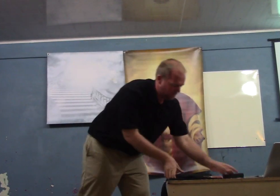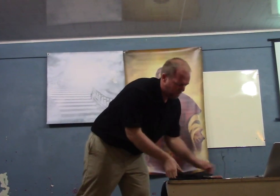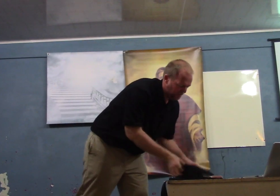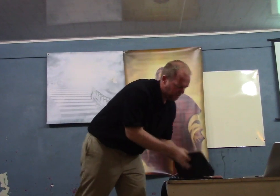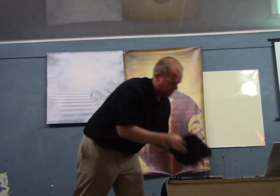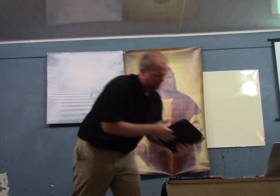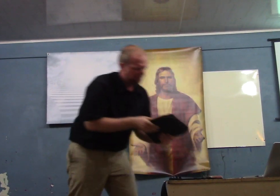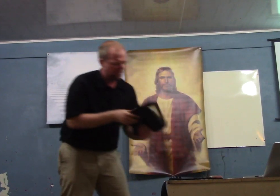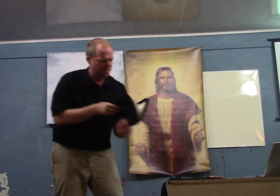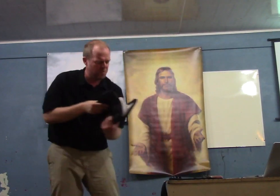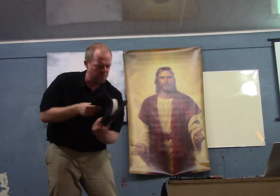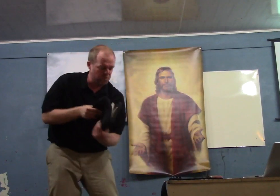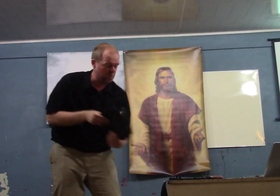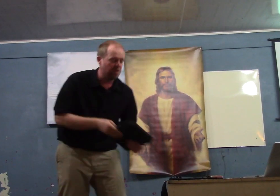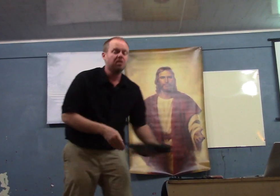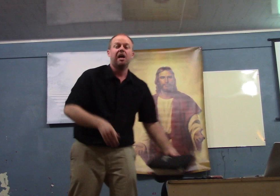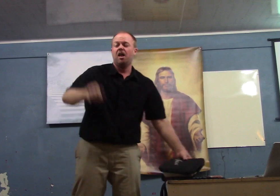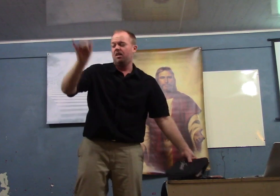There's lust on the phone.